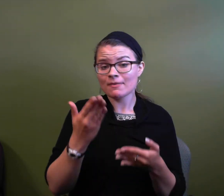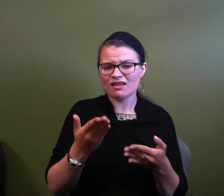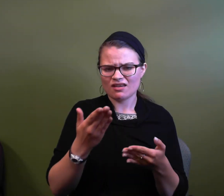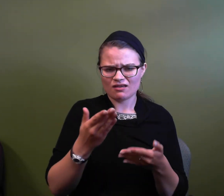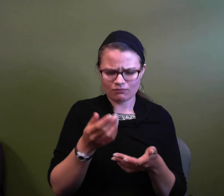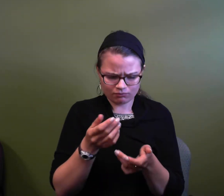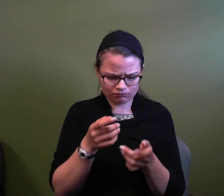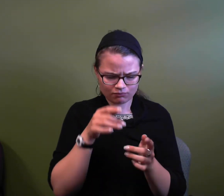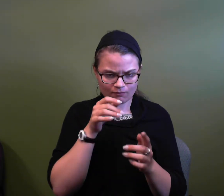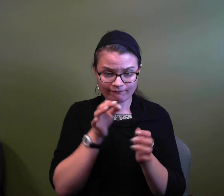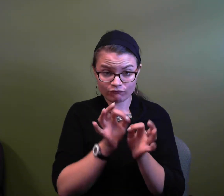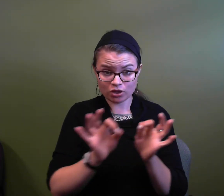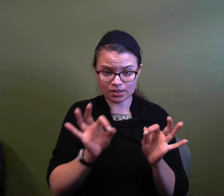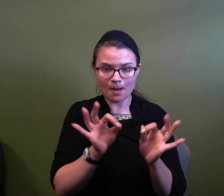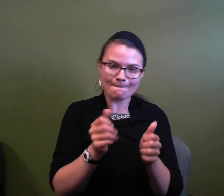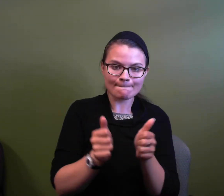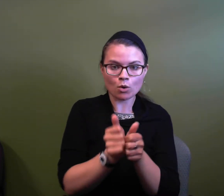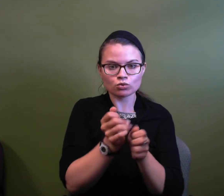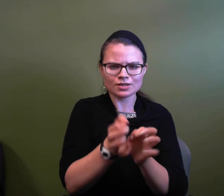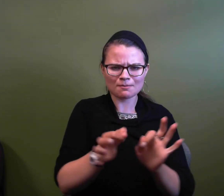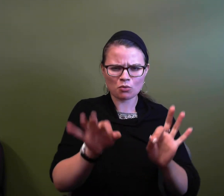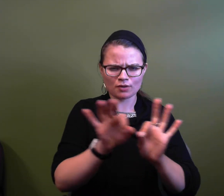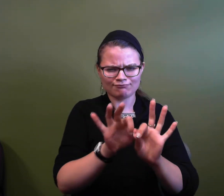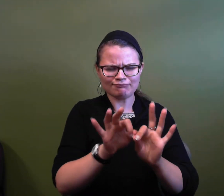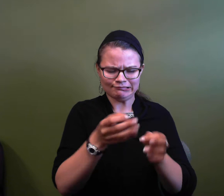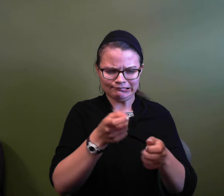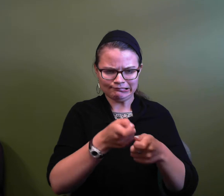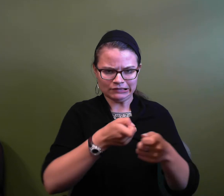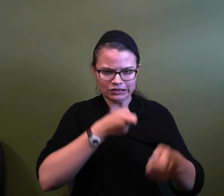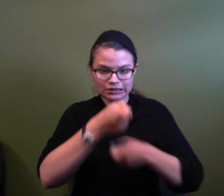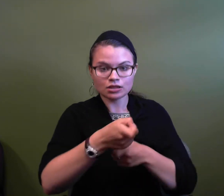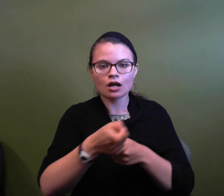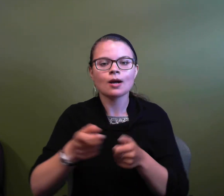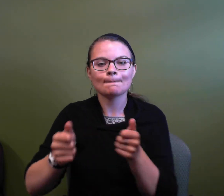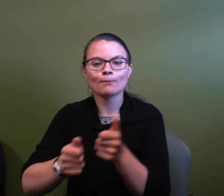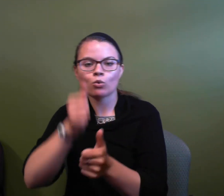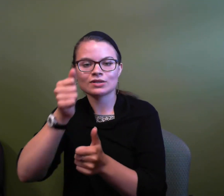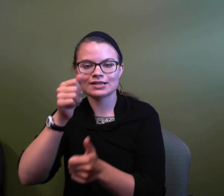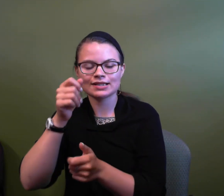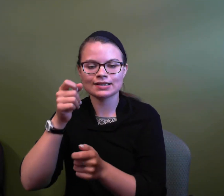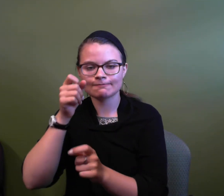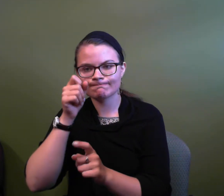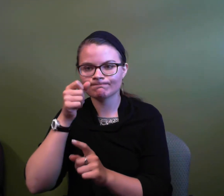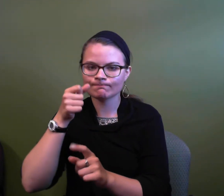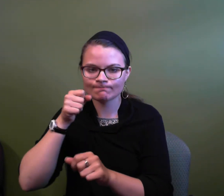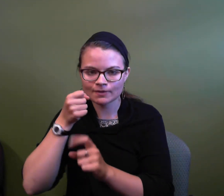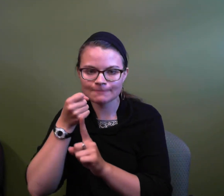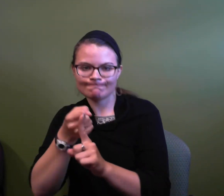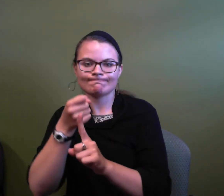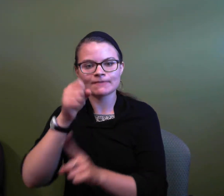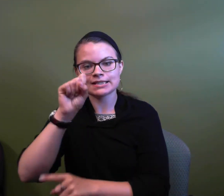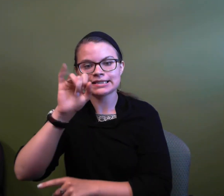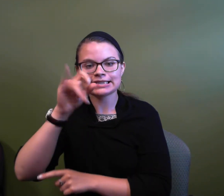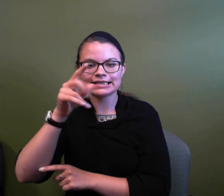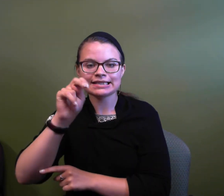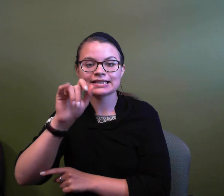important, maybe we could use most significant or most essential. Okay, so